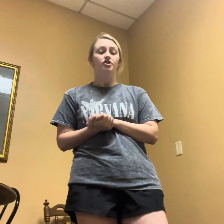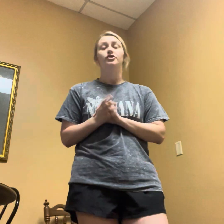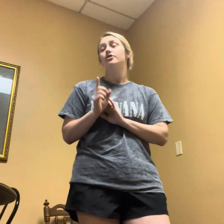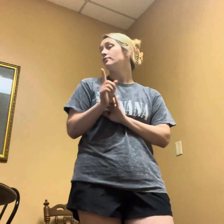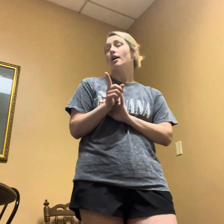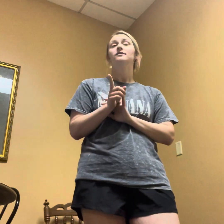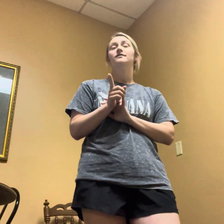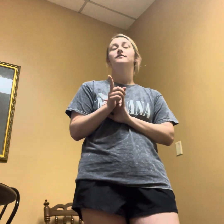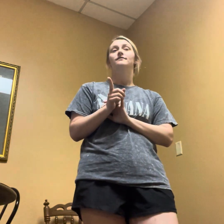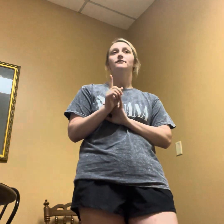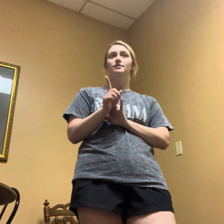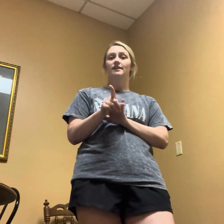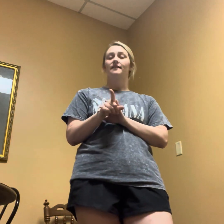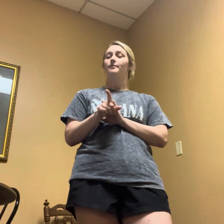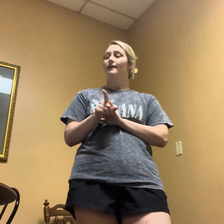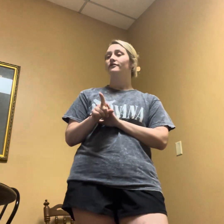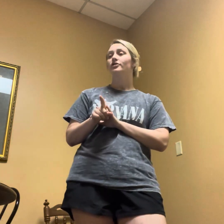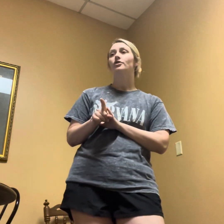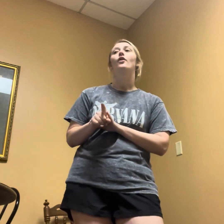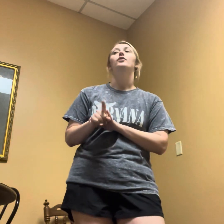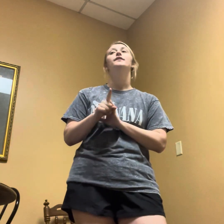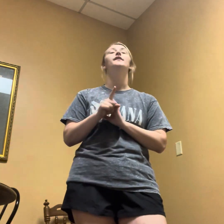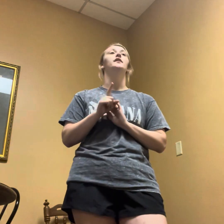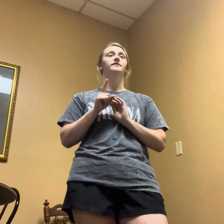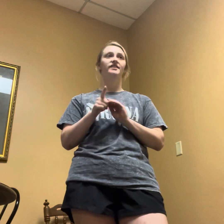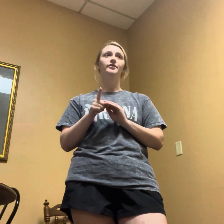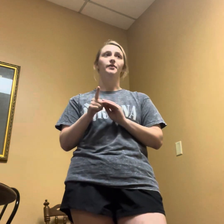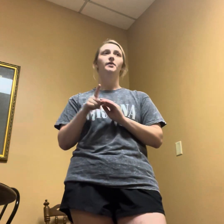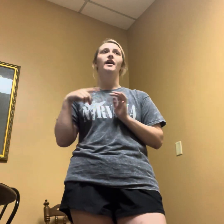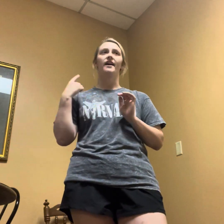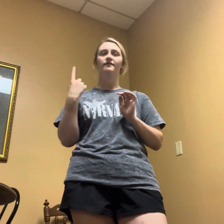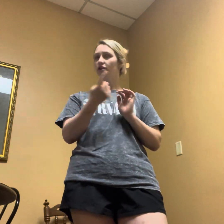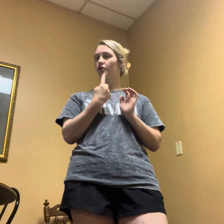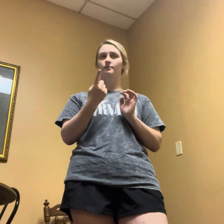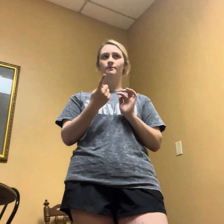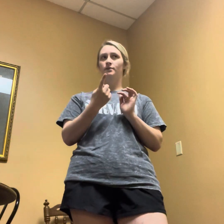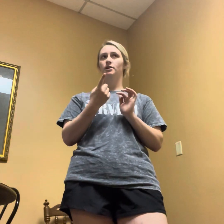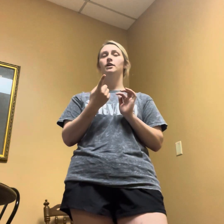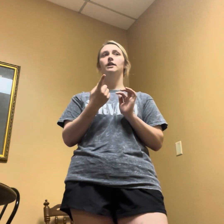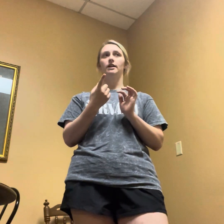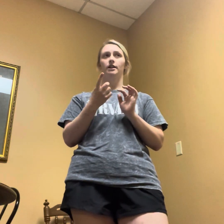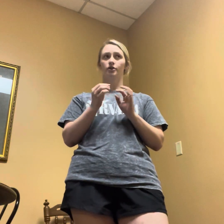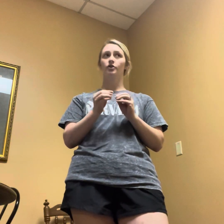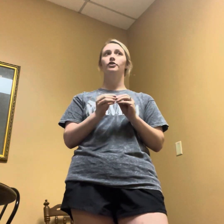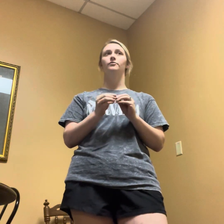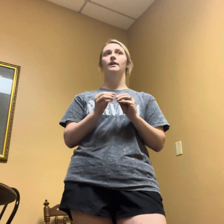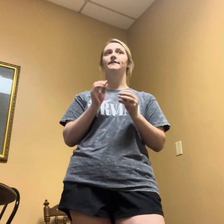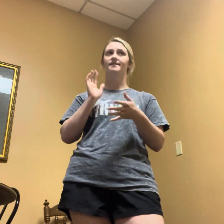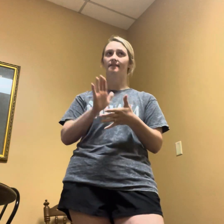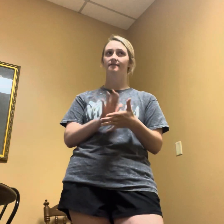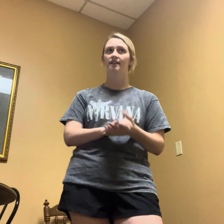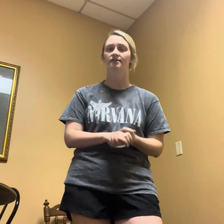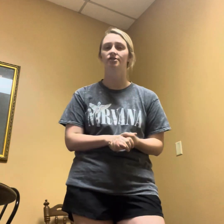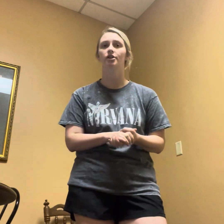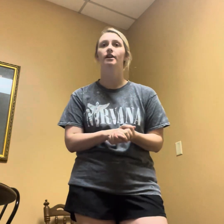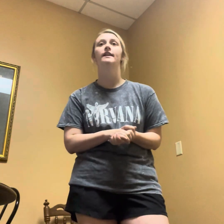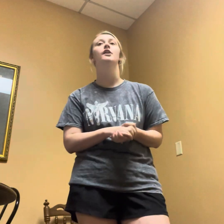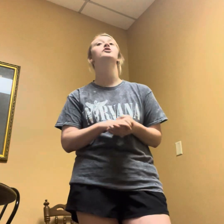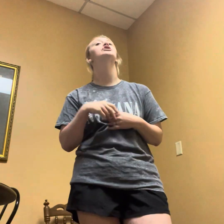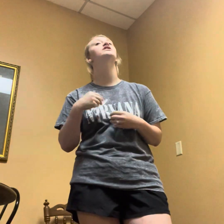Do not look at the back of your card until every group member in your group has gotten the answer and